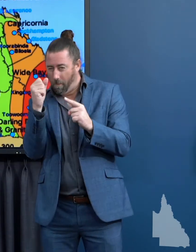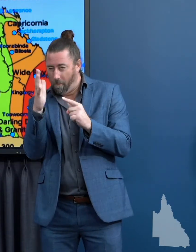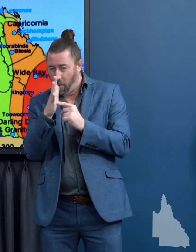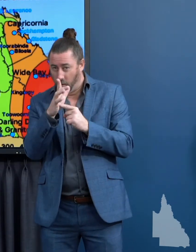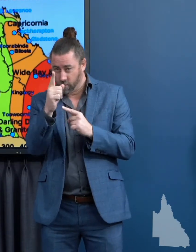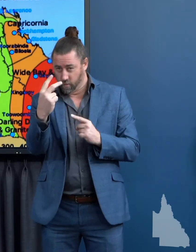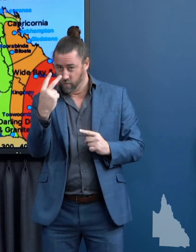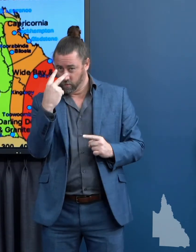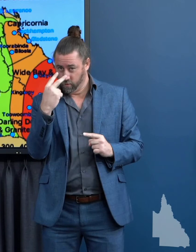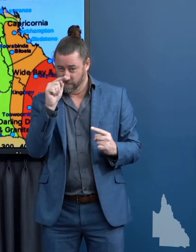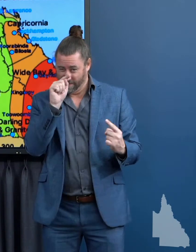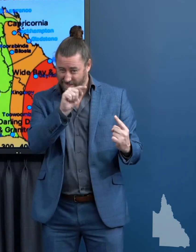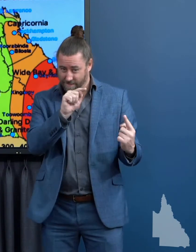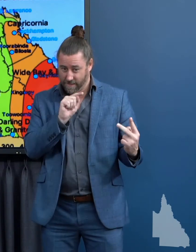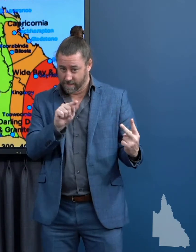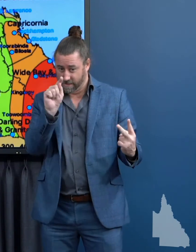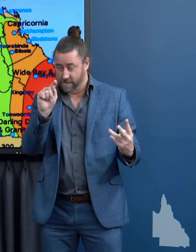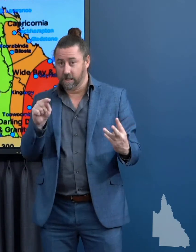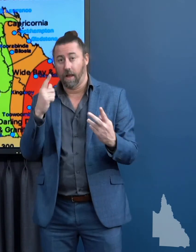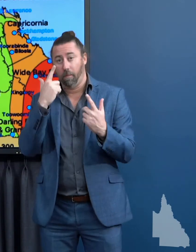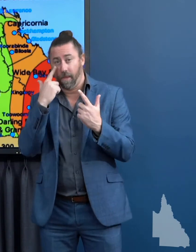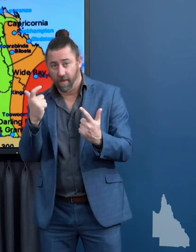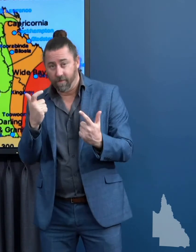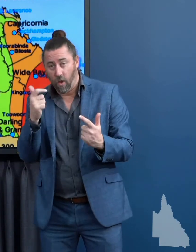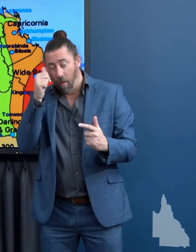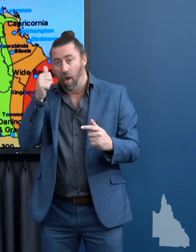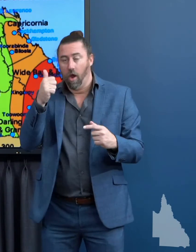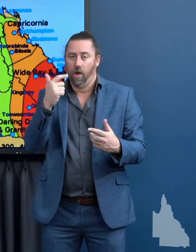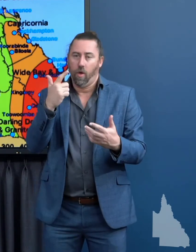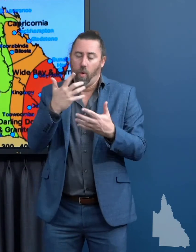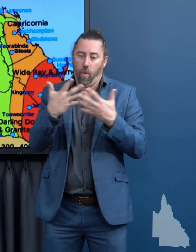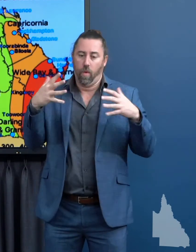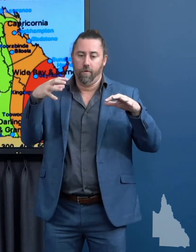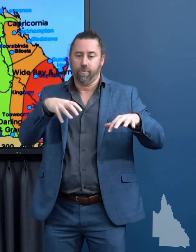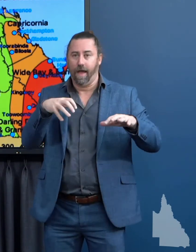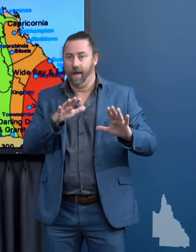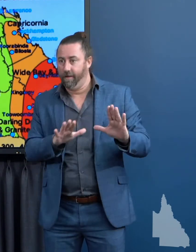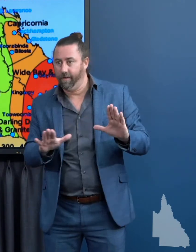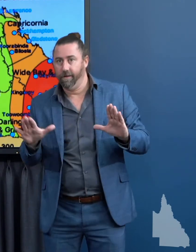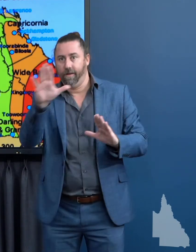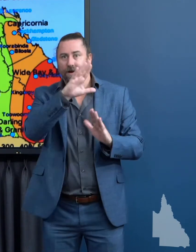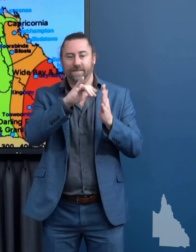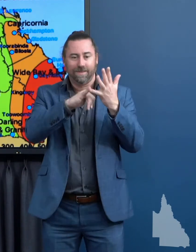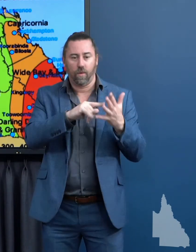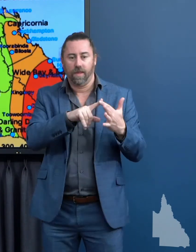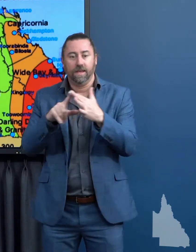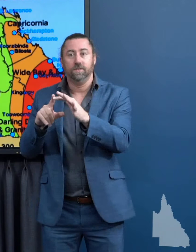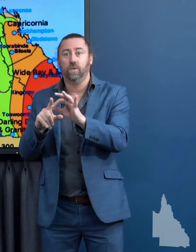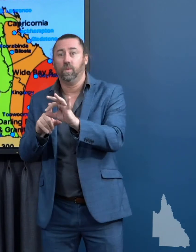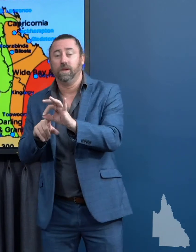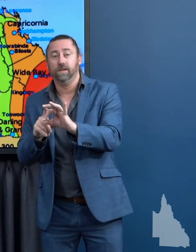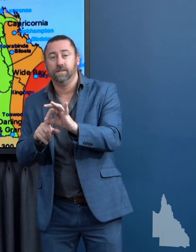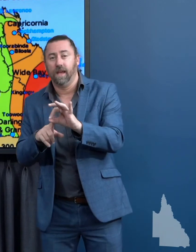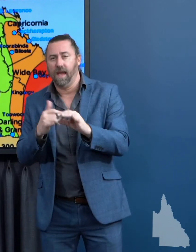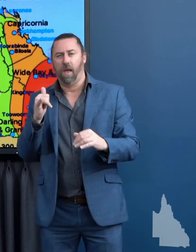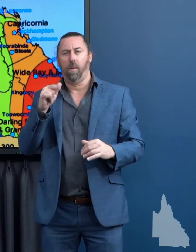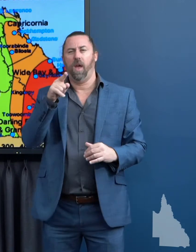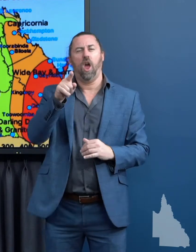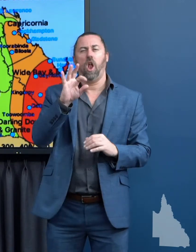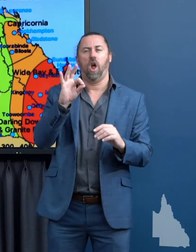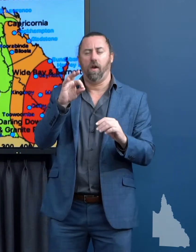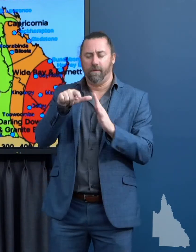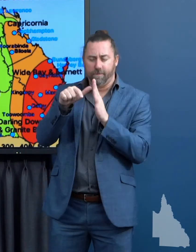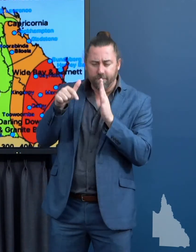areas, noting that we've seen a lot of rain across a large area of the southeast, and even if I'm not going into details and